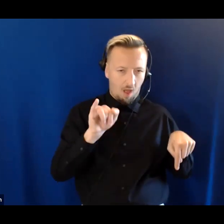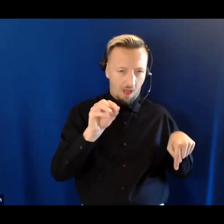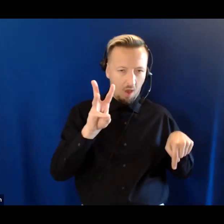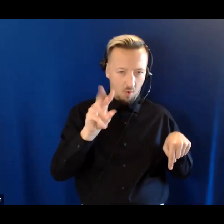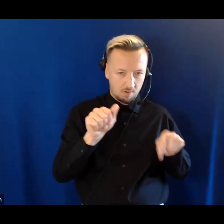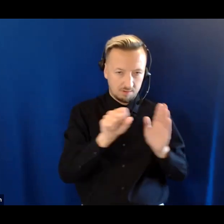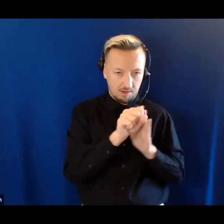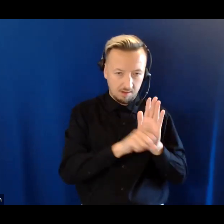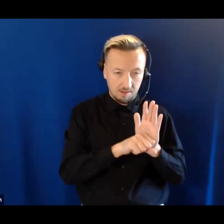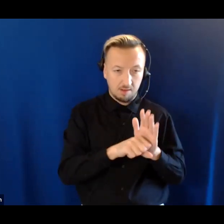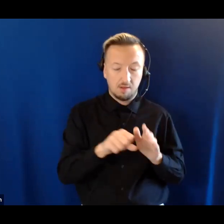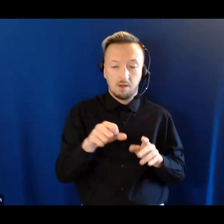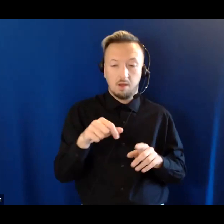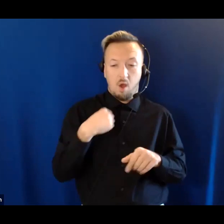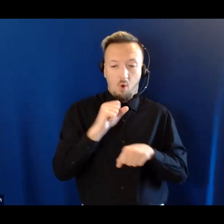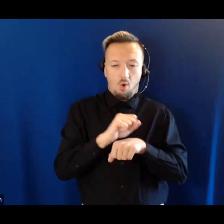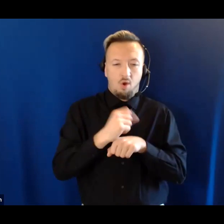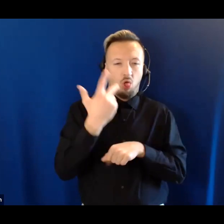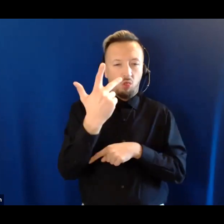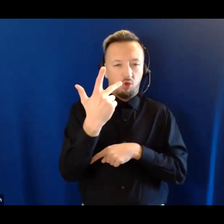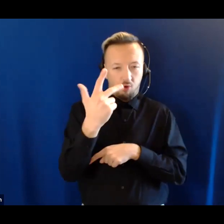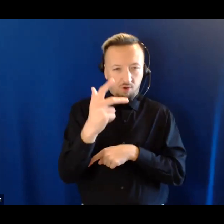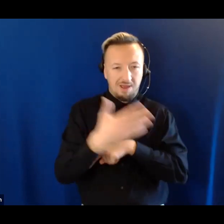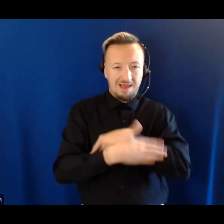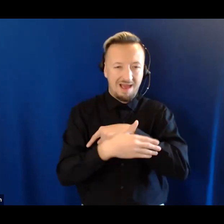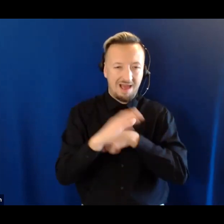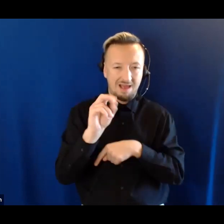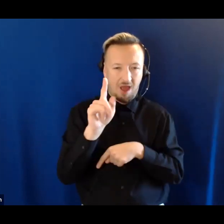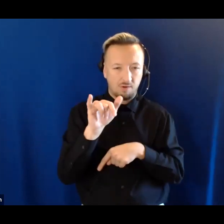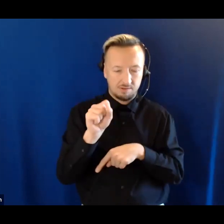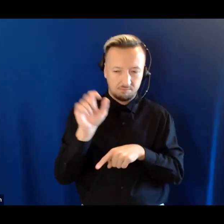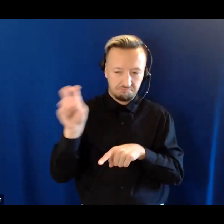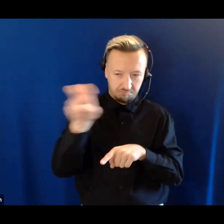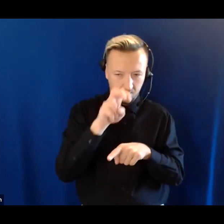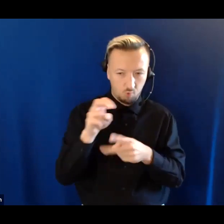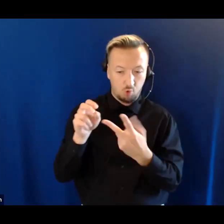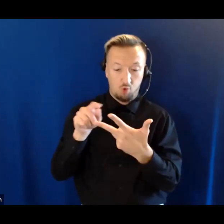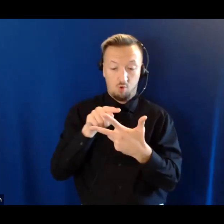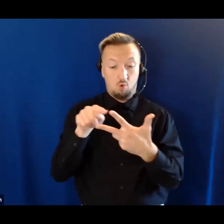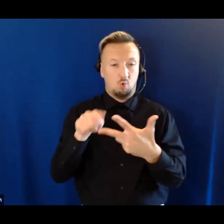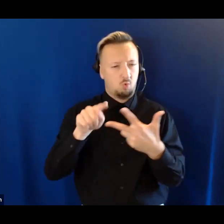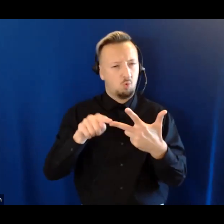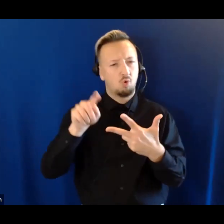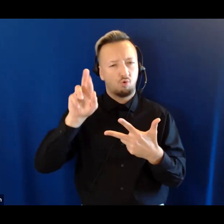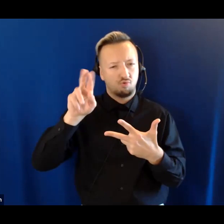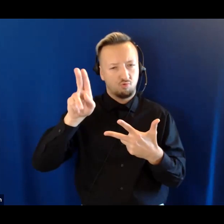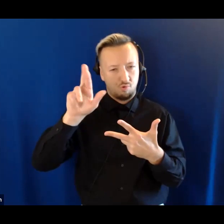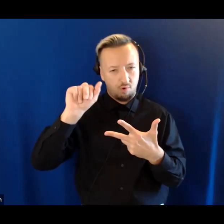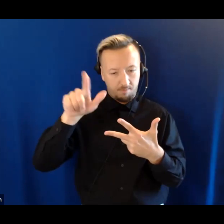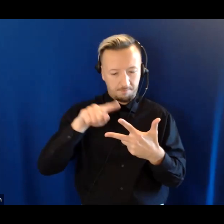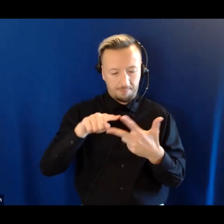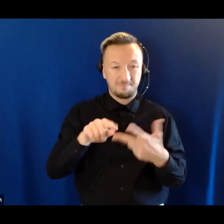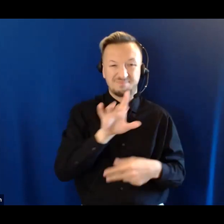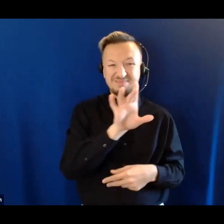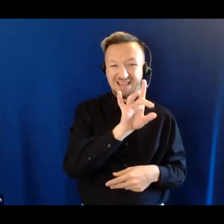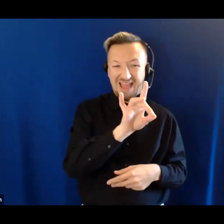working in 3 counties, two of which were very rural, 8 high schools, a caseload of